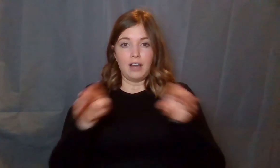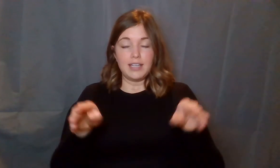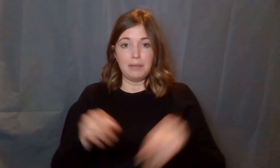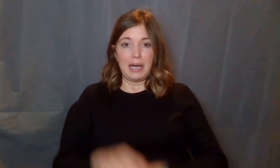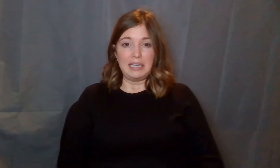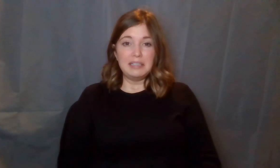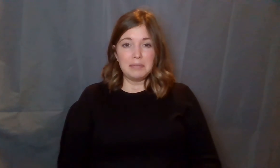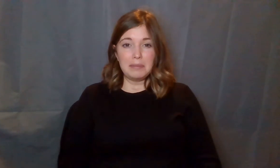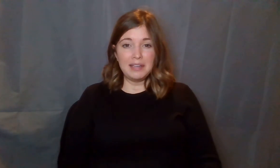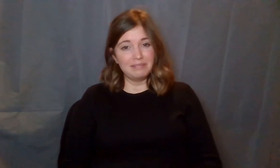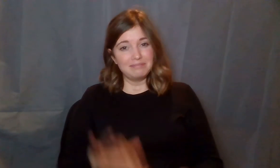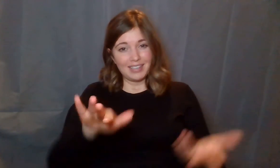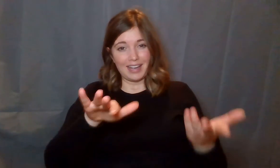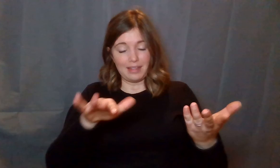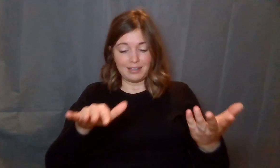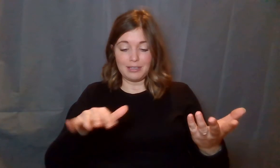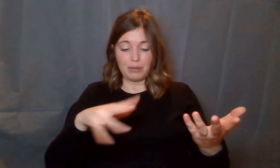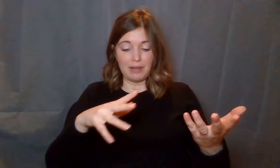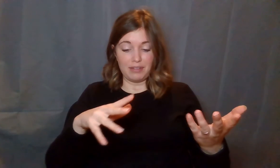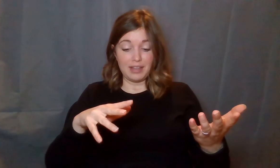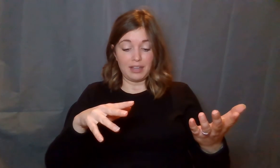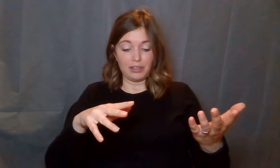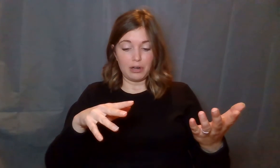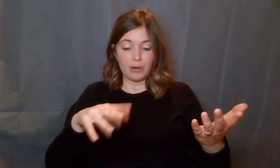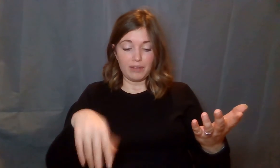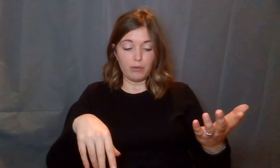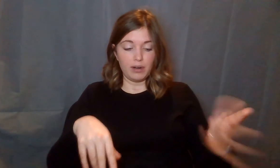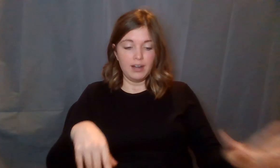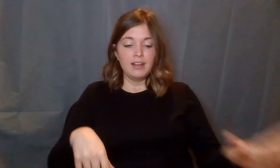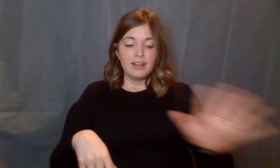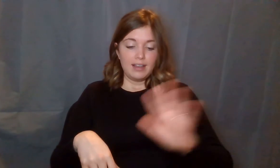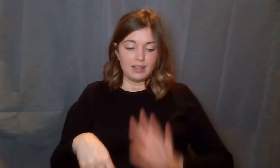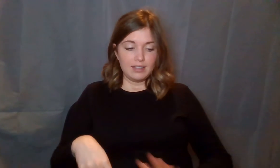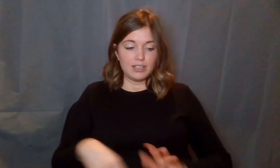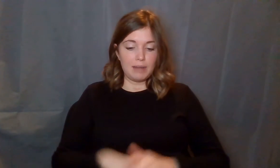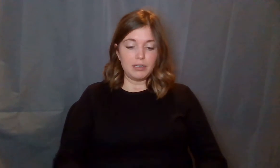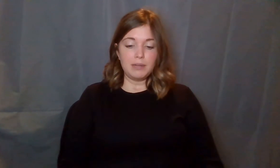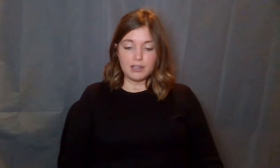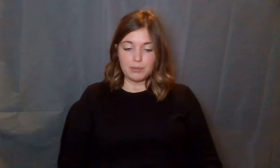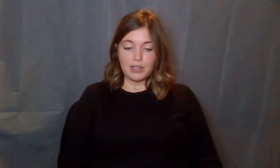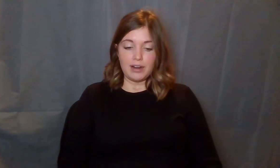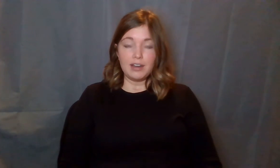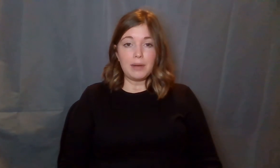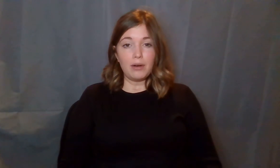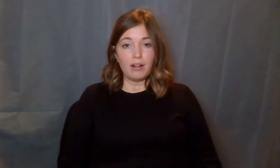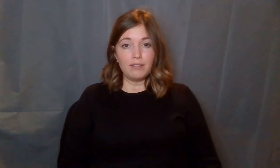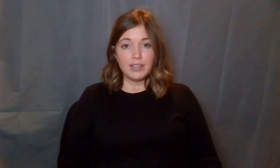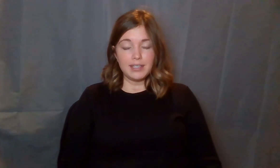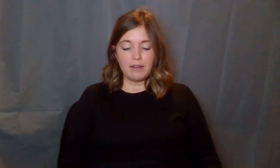a dead body, maybe? Yeah, this is what I think that they're going for in this chapter because we're talking about all of this stuff.